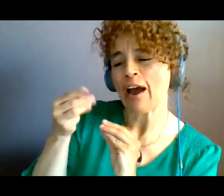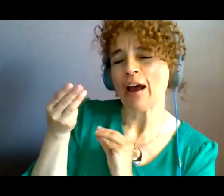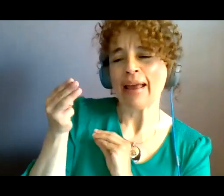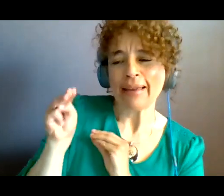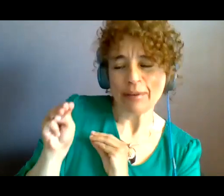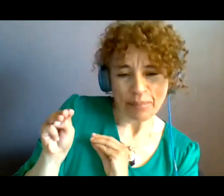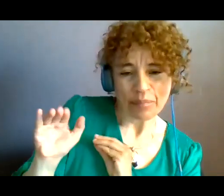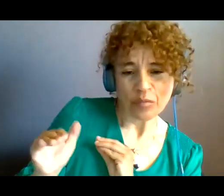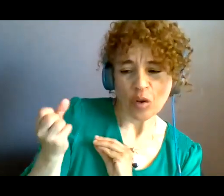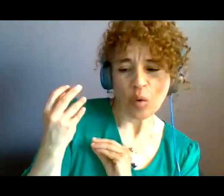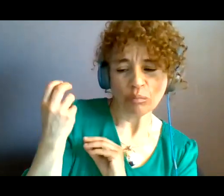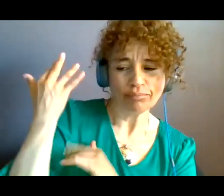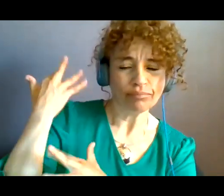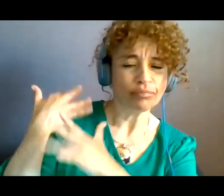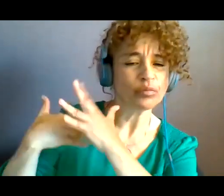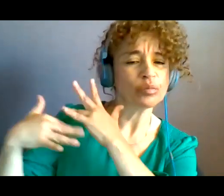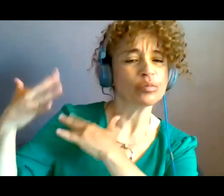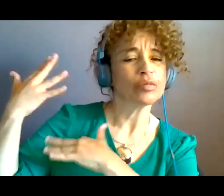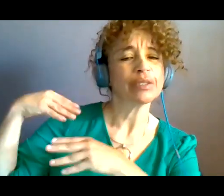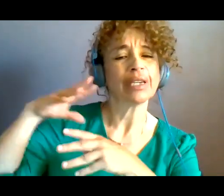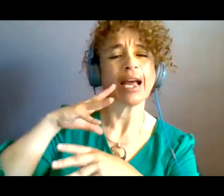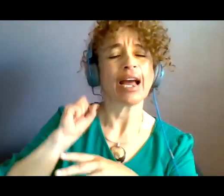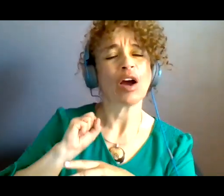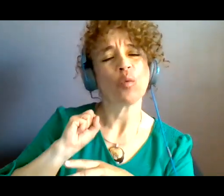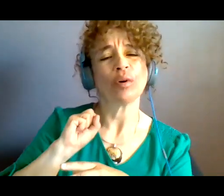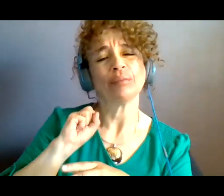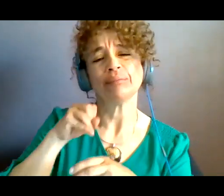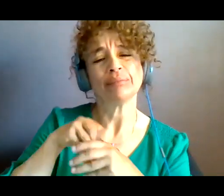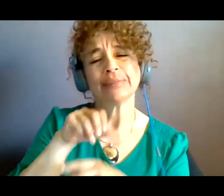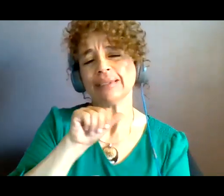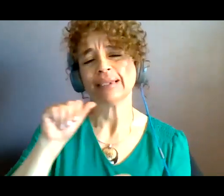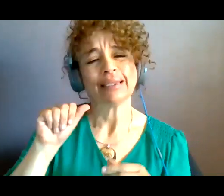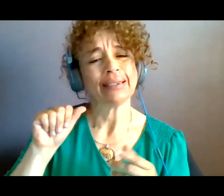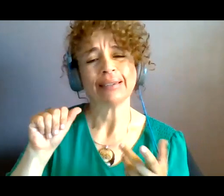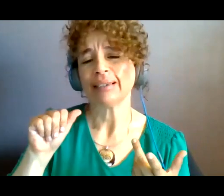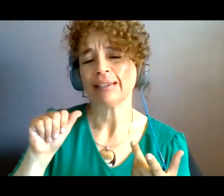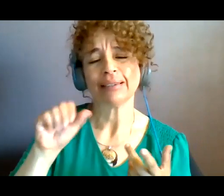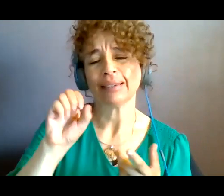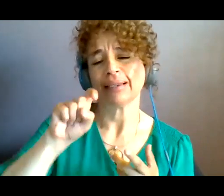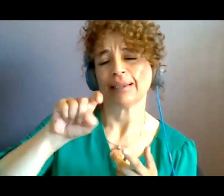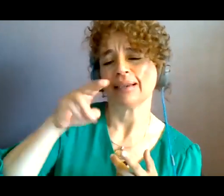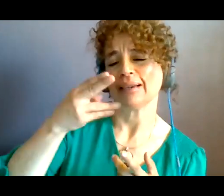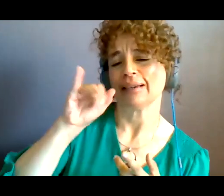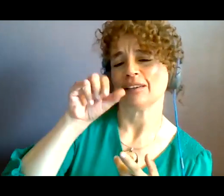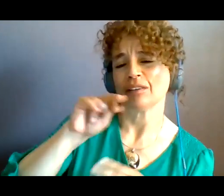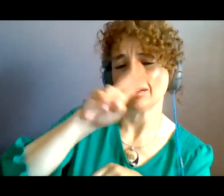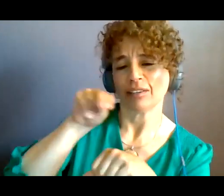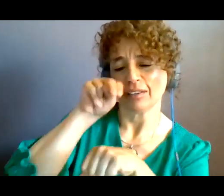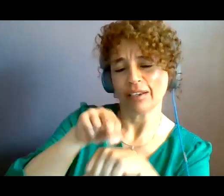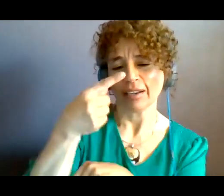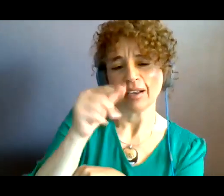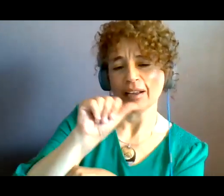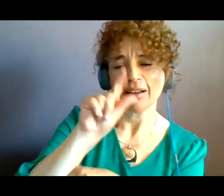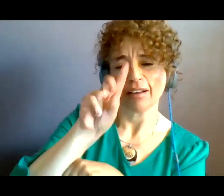Uh, Years ago, I was in at an exhibit at the National Gallery, I